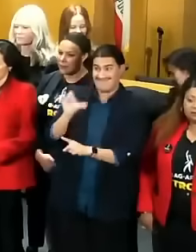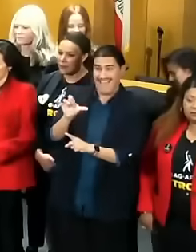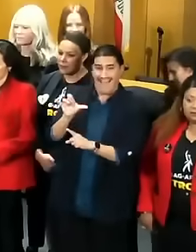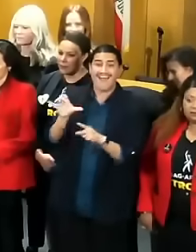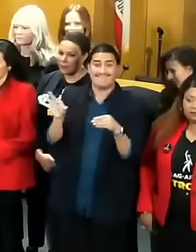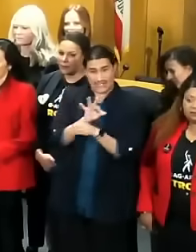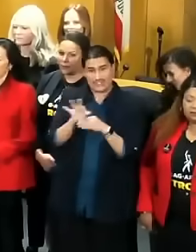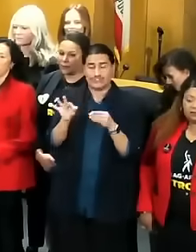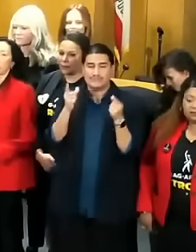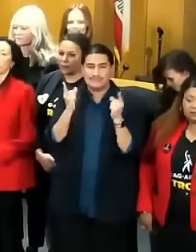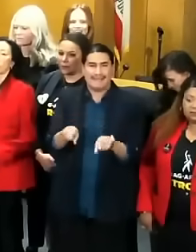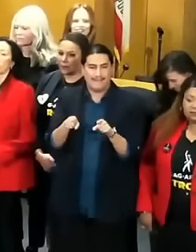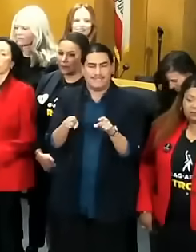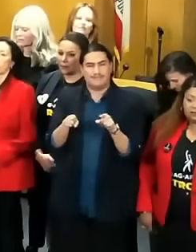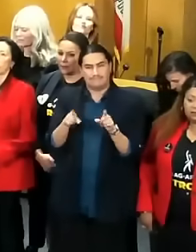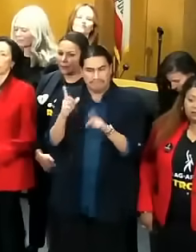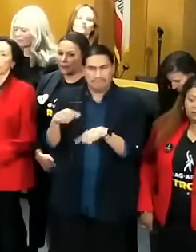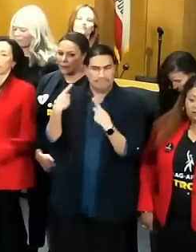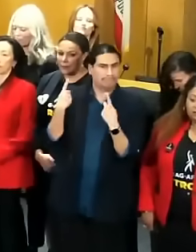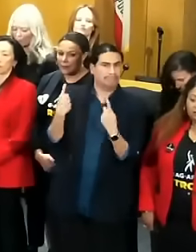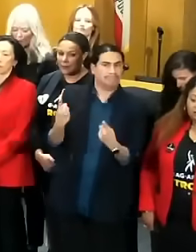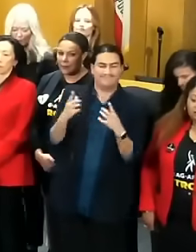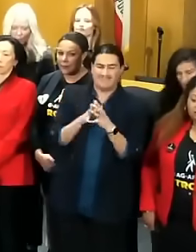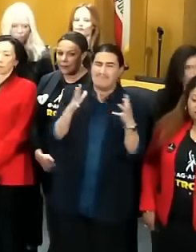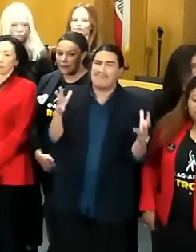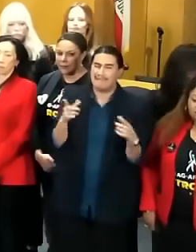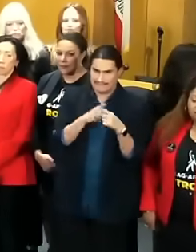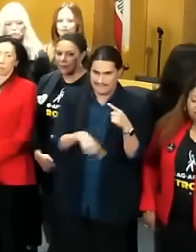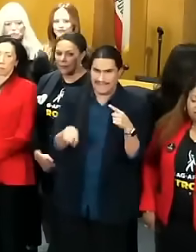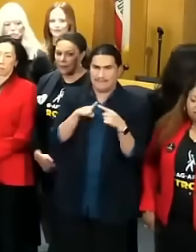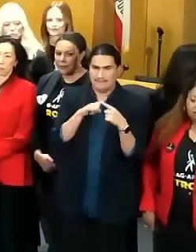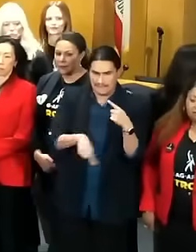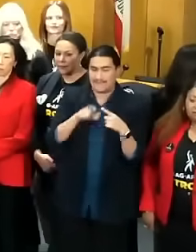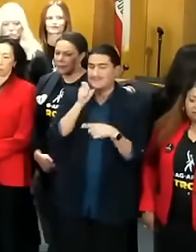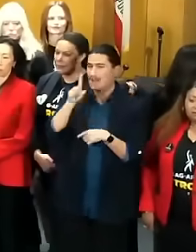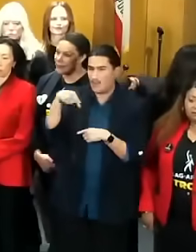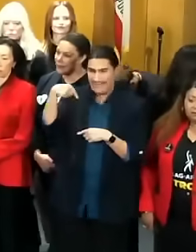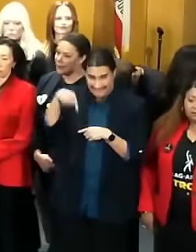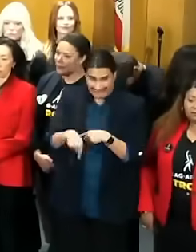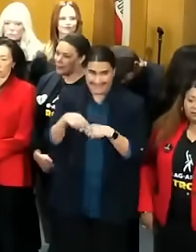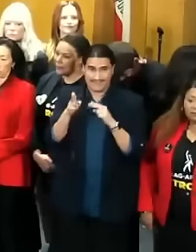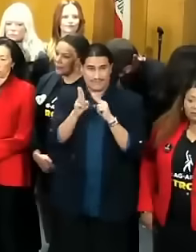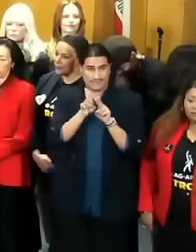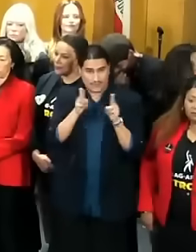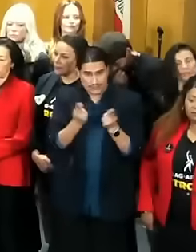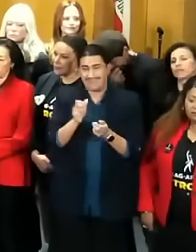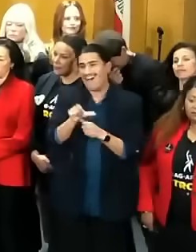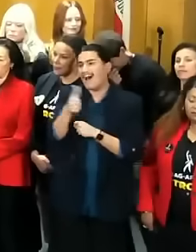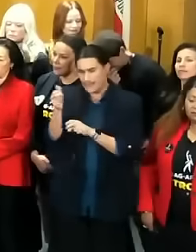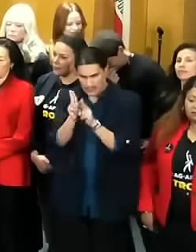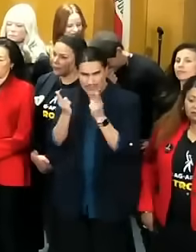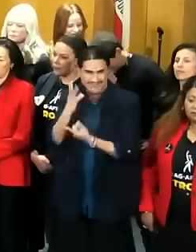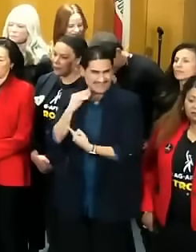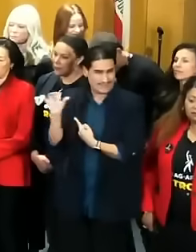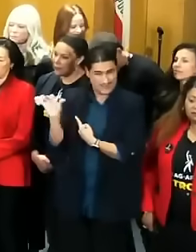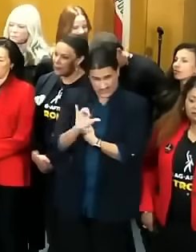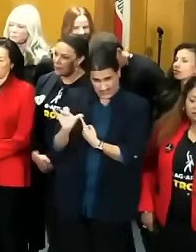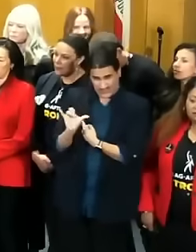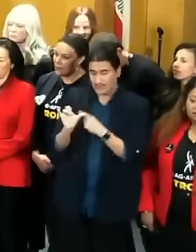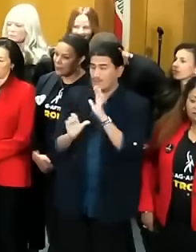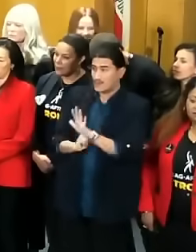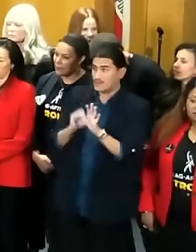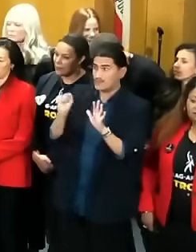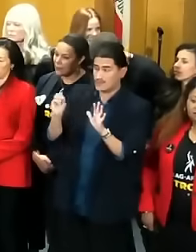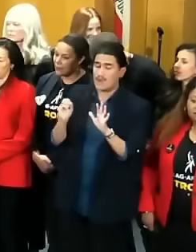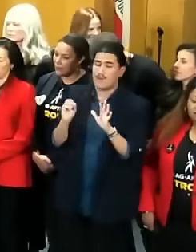has been enforced basically for many, many cycles, and not just in this union, but in other unions. And so I think, aside from